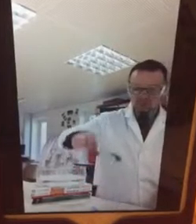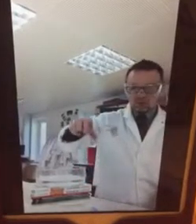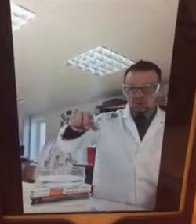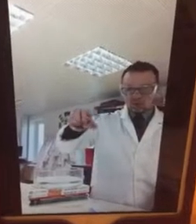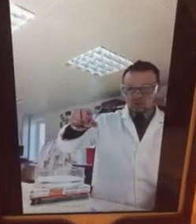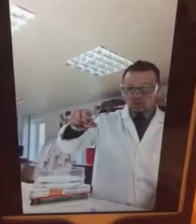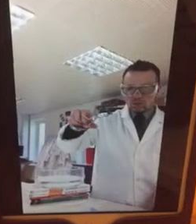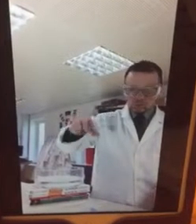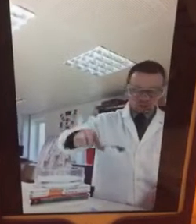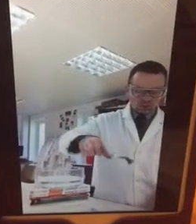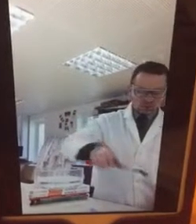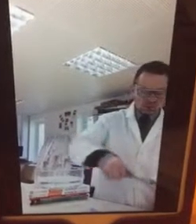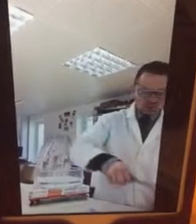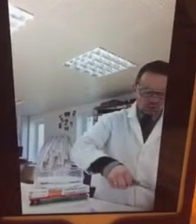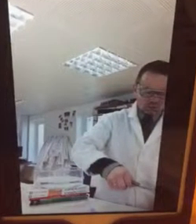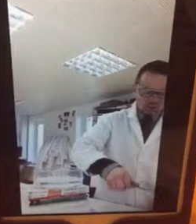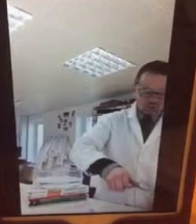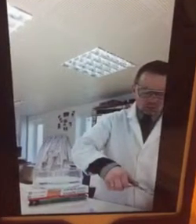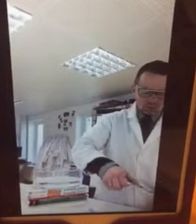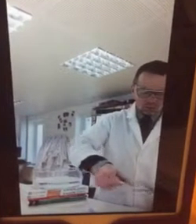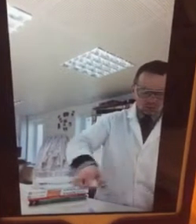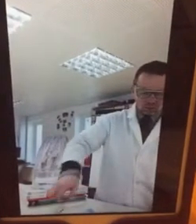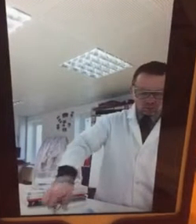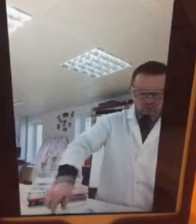So this is what the potassium looks like straight out of the container.